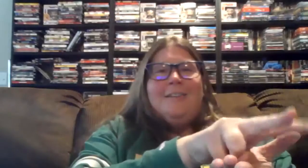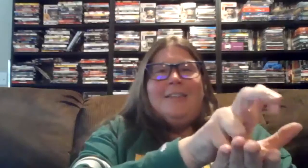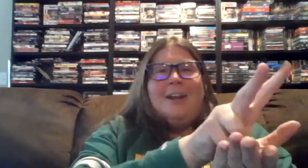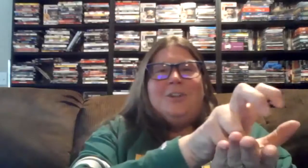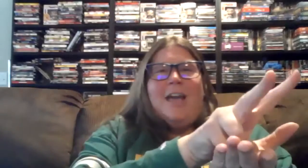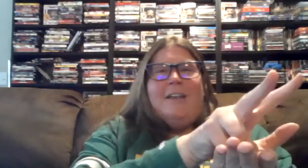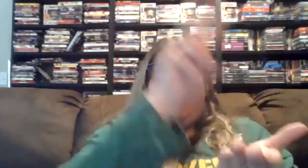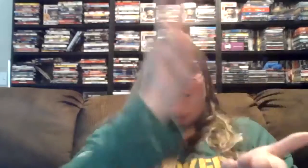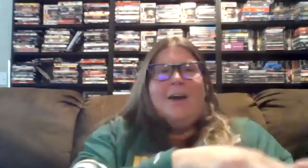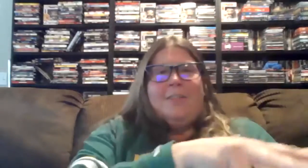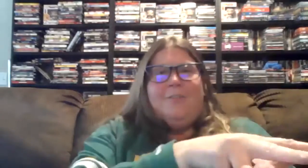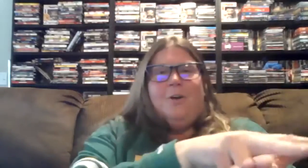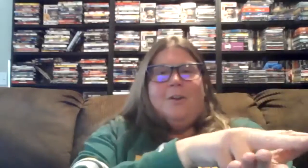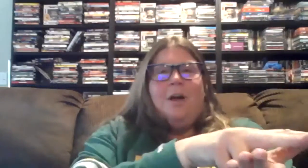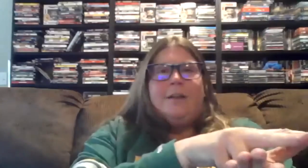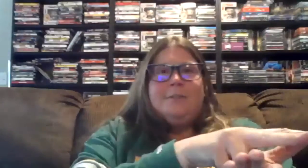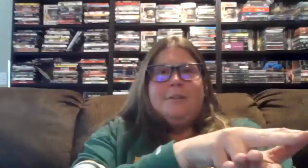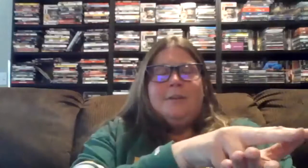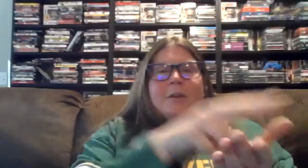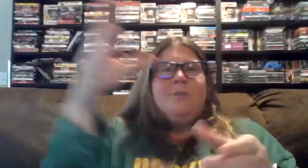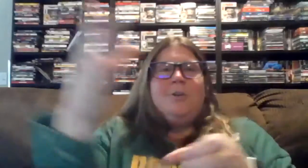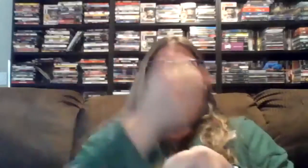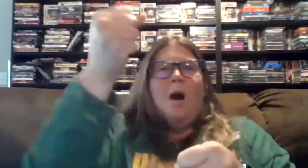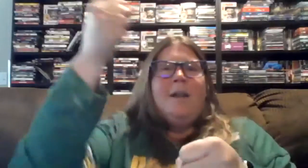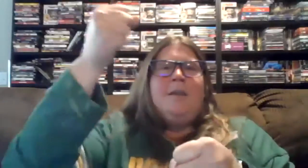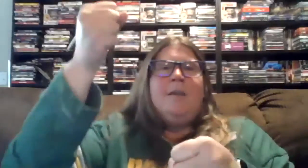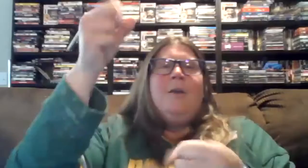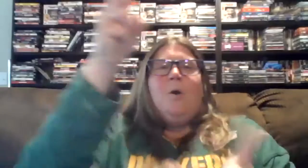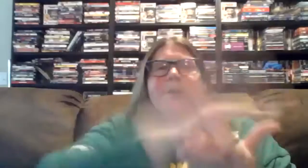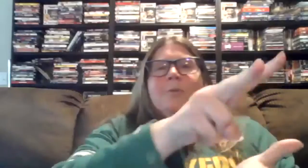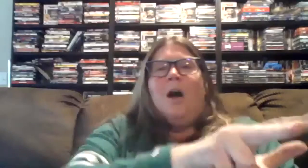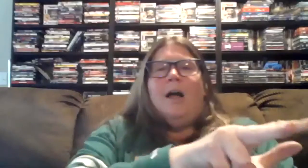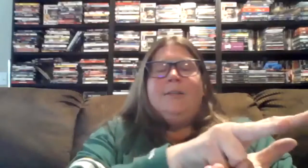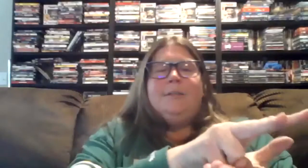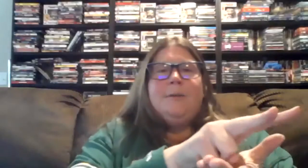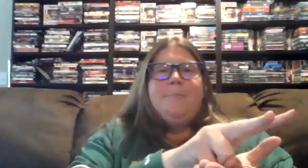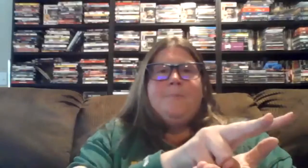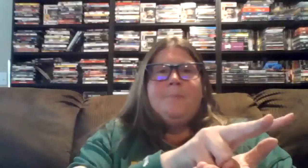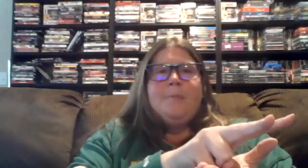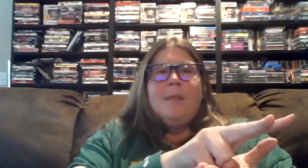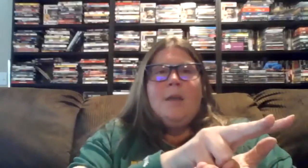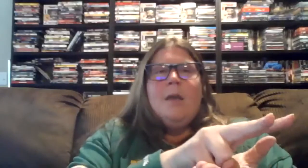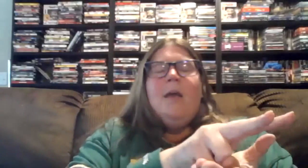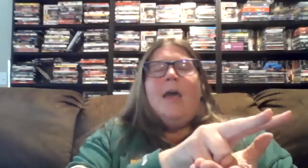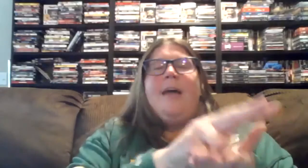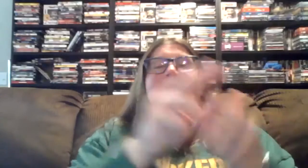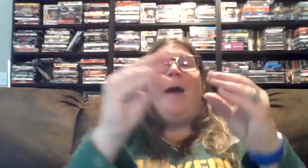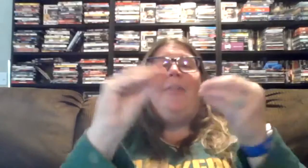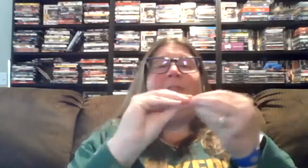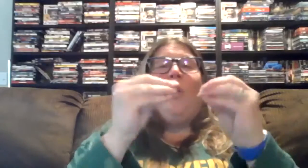Like there's your legs face down on the floor. You lost. So you won or you lost. And that's by the